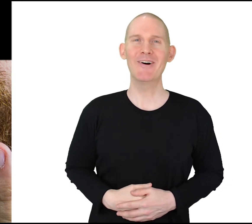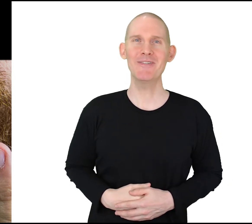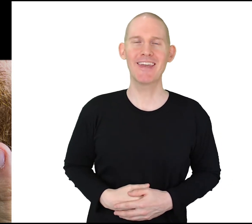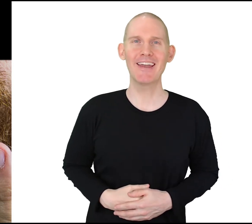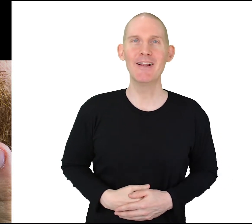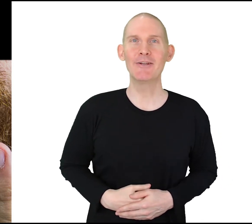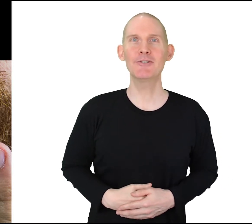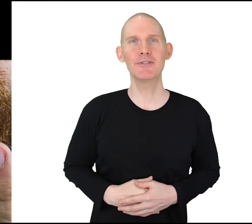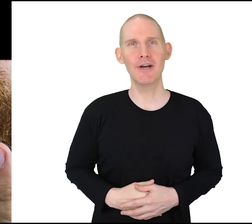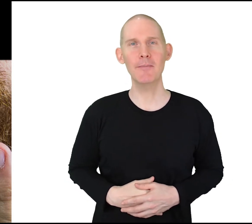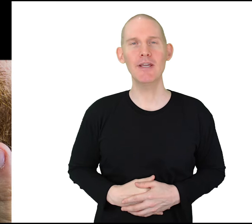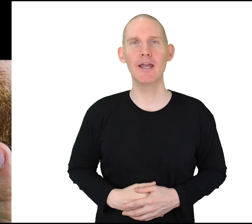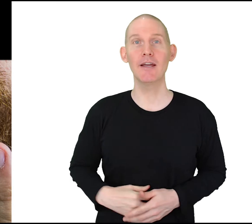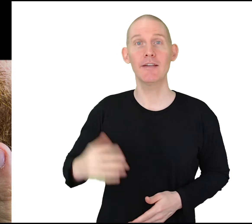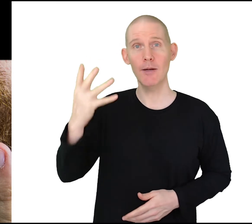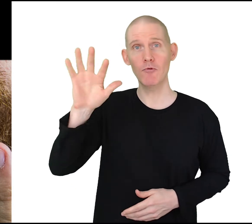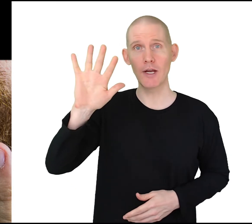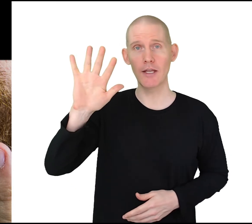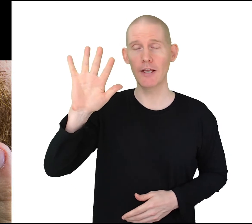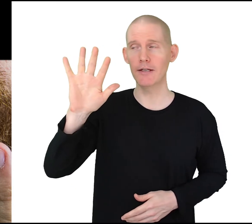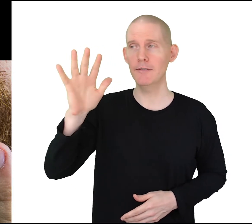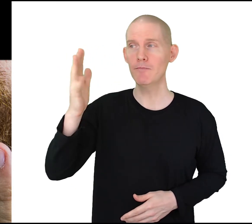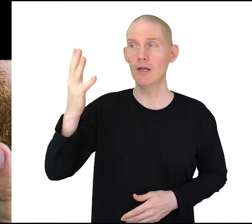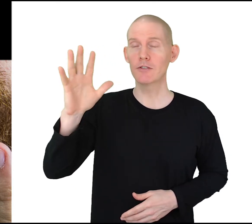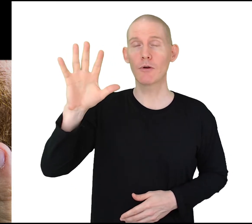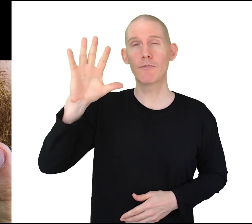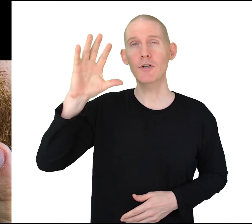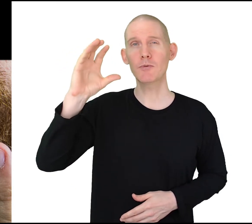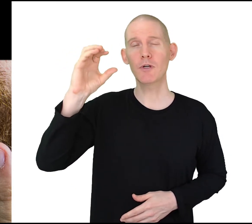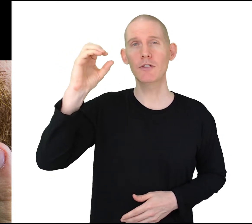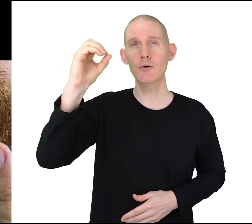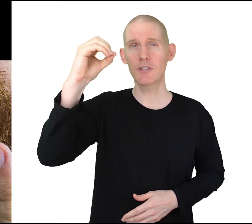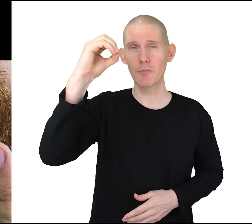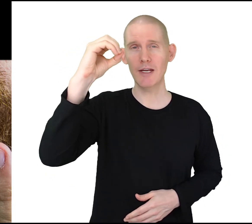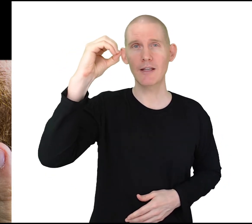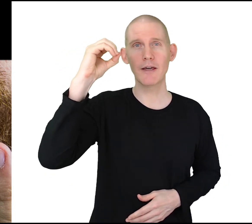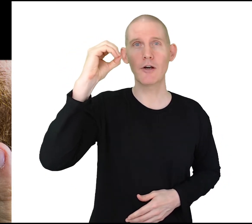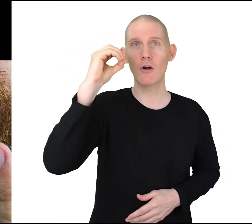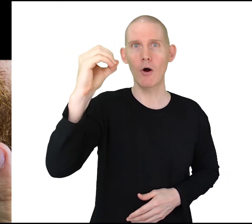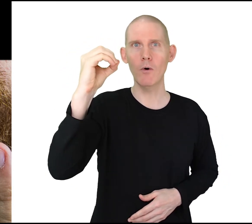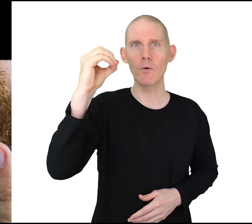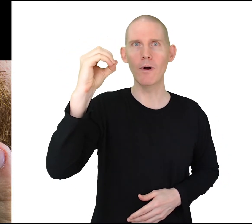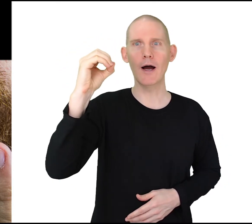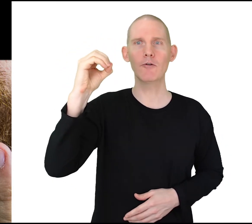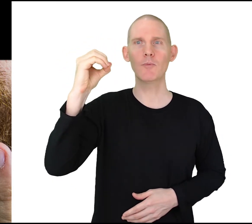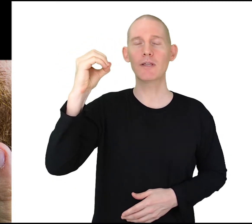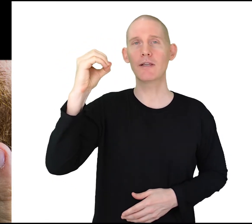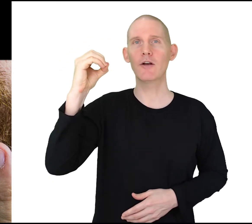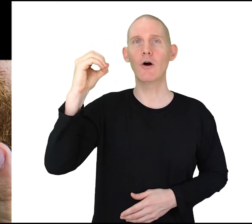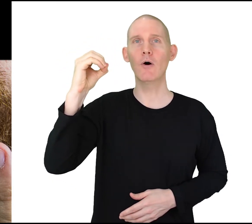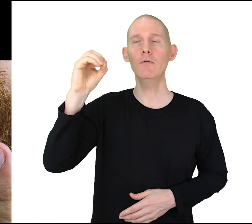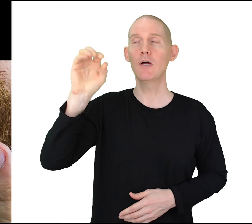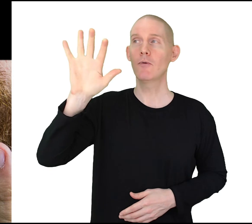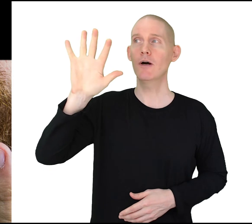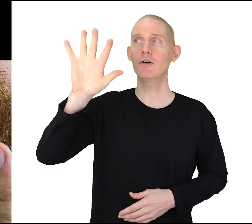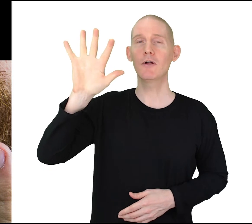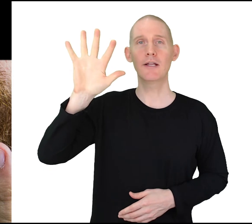Okay, use your dominant hand. I'm right-handed. So first we're going to do is make the letter O. How do we make the letter O? Well, go like this,